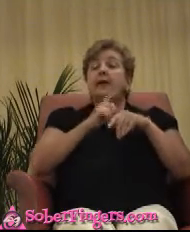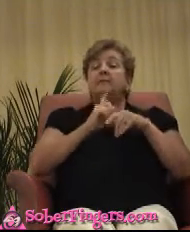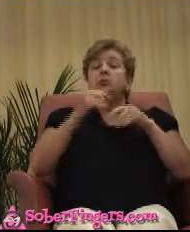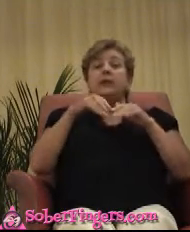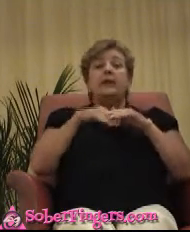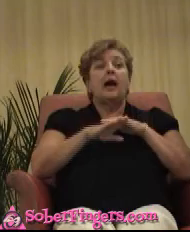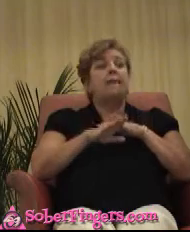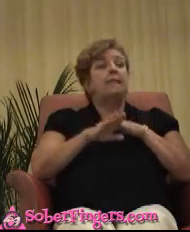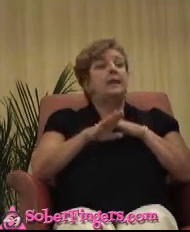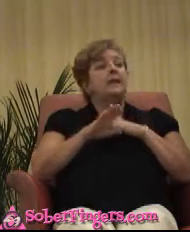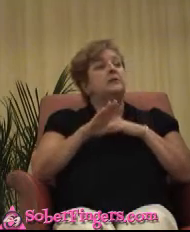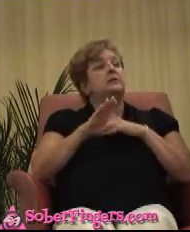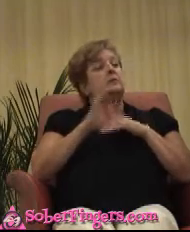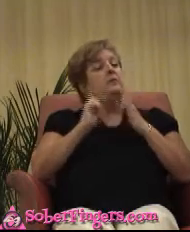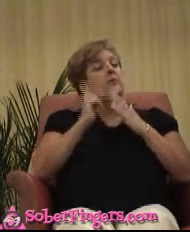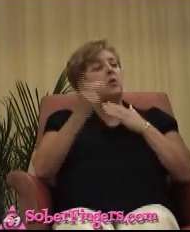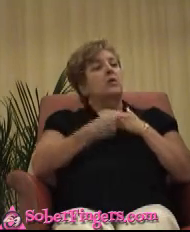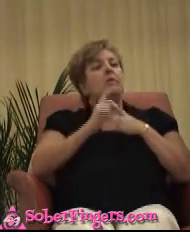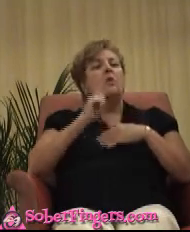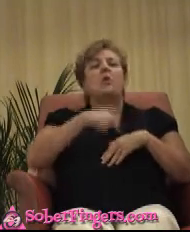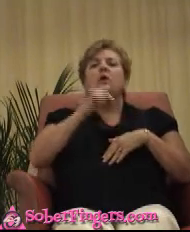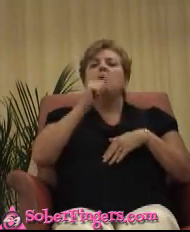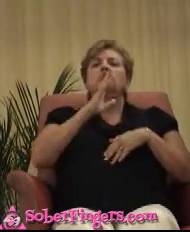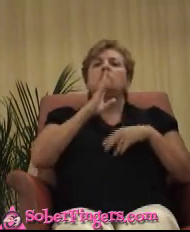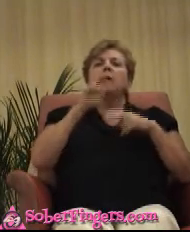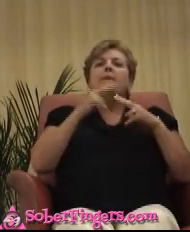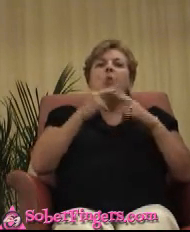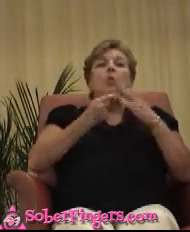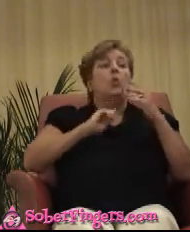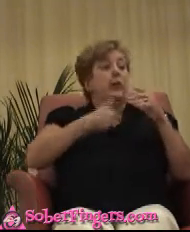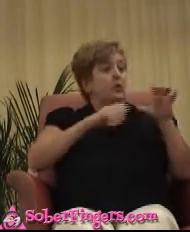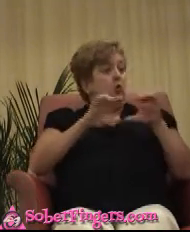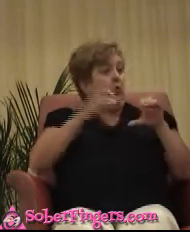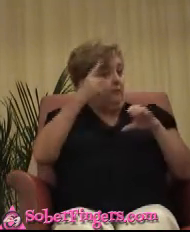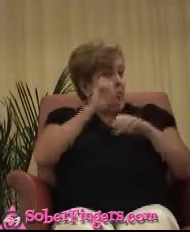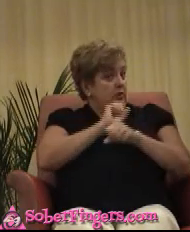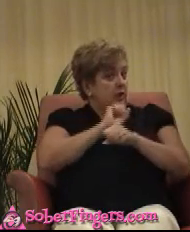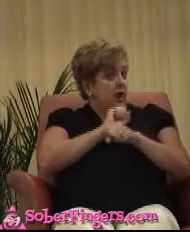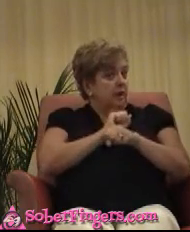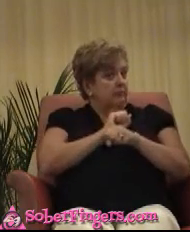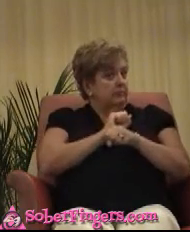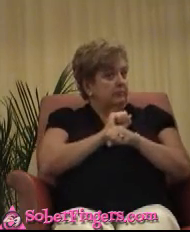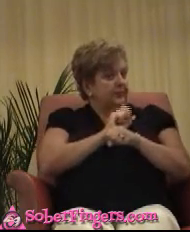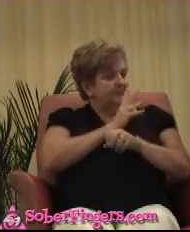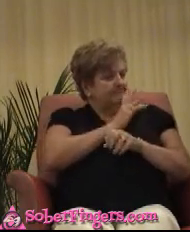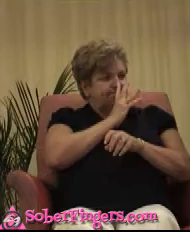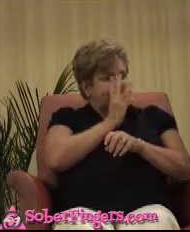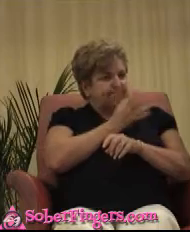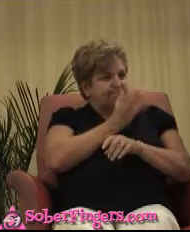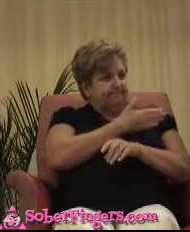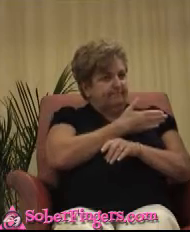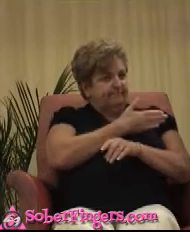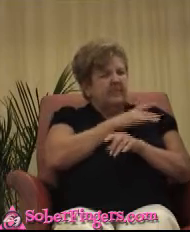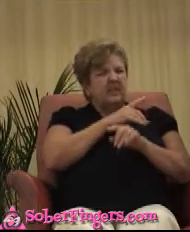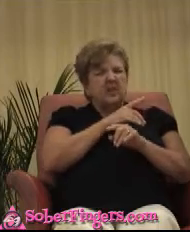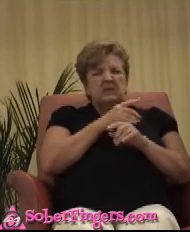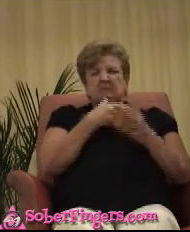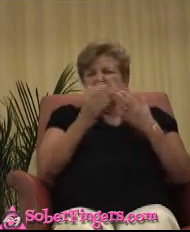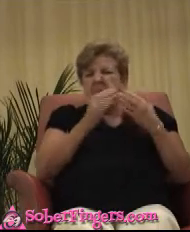about what we did for a living. We leave that stuff at the door because it doesn't make any difference to them. This is Alcoholics Anonymous. I talk